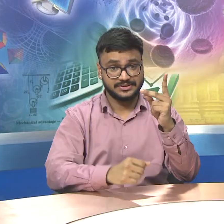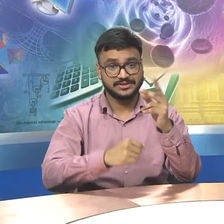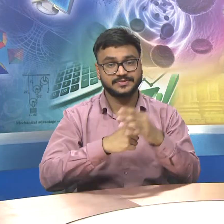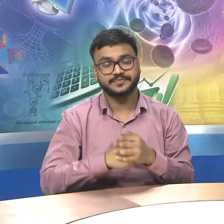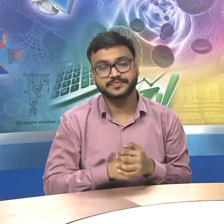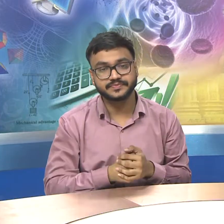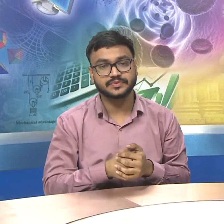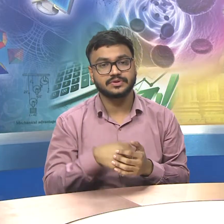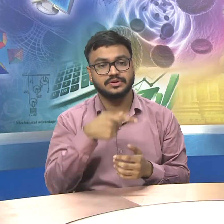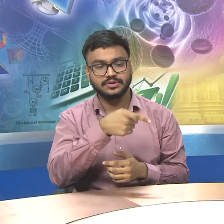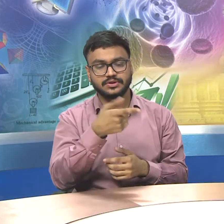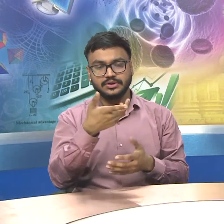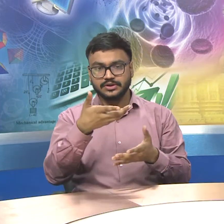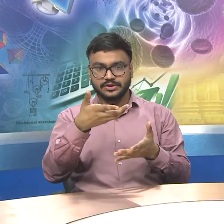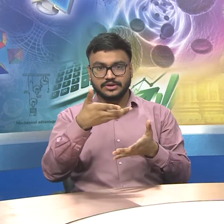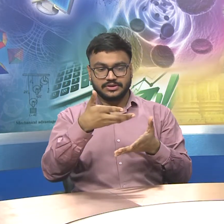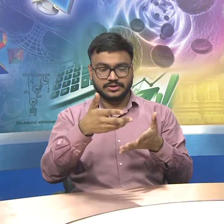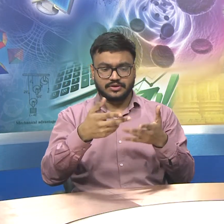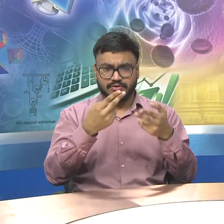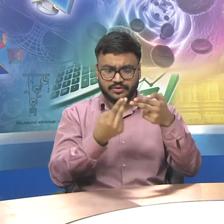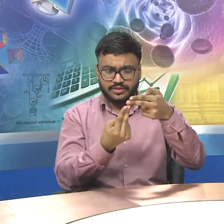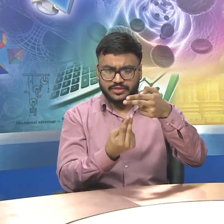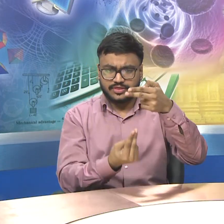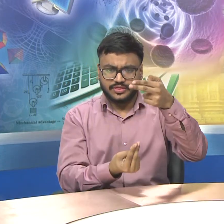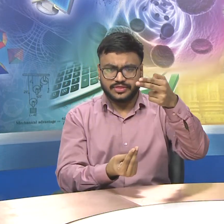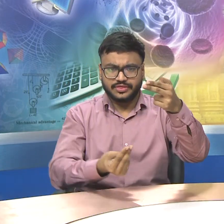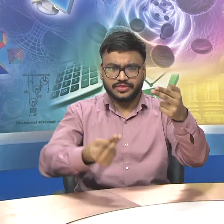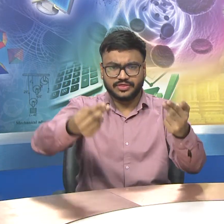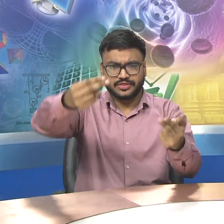And the second example is twist a story.